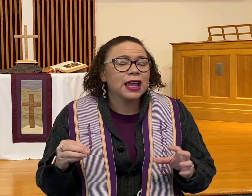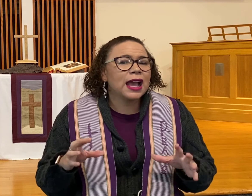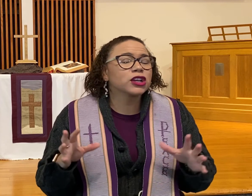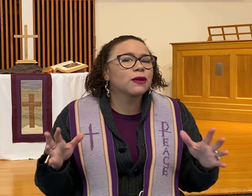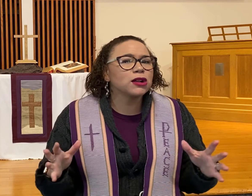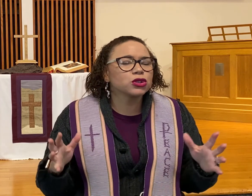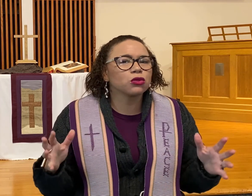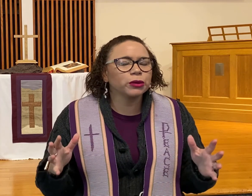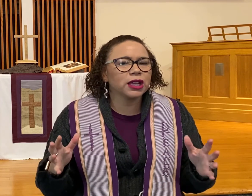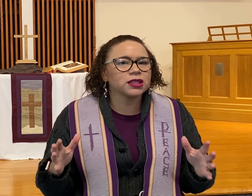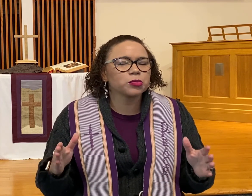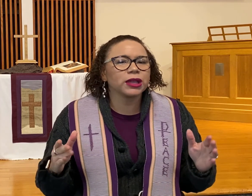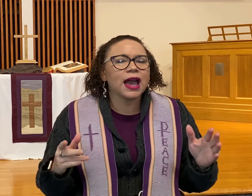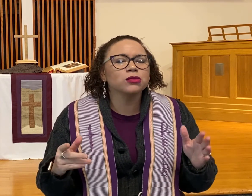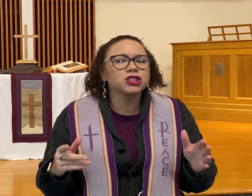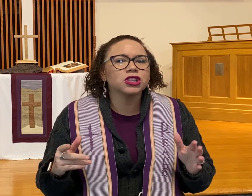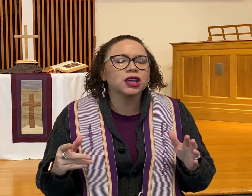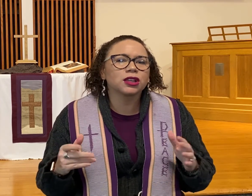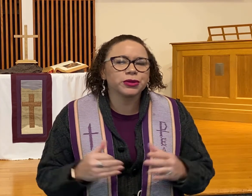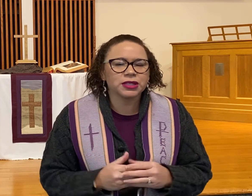And the crowds are growing at this point. How would she get close enough?